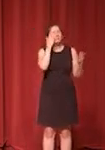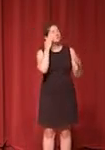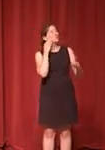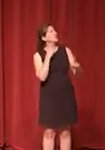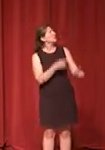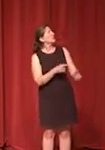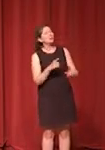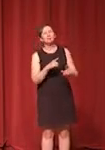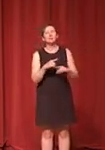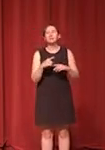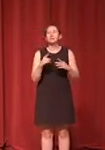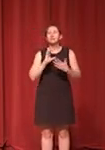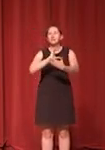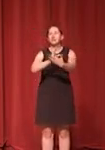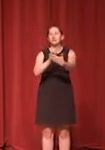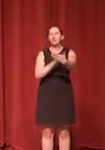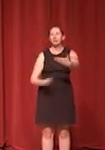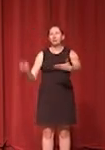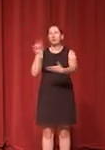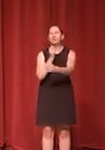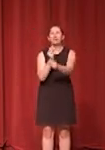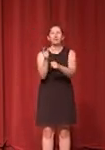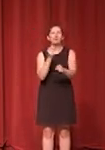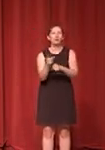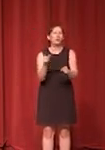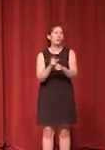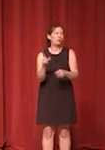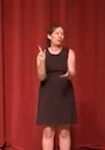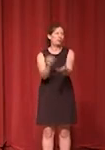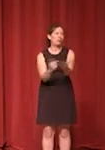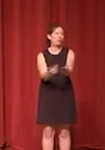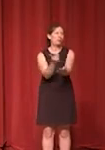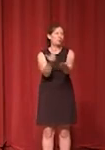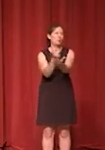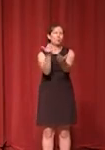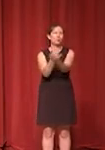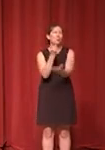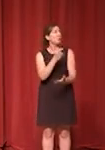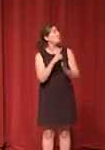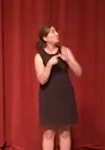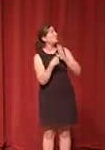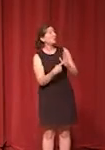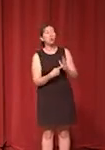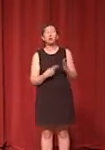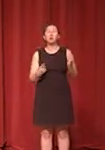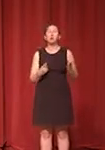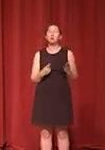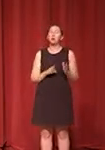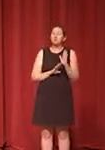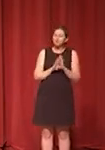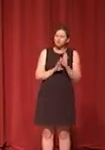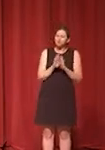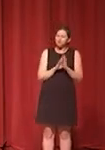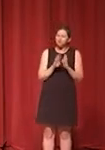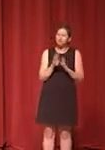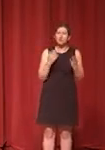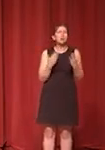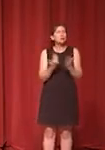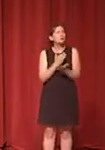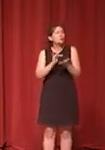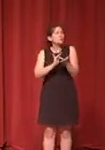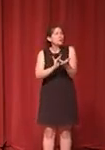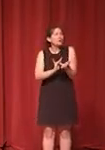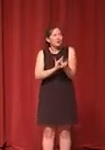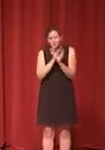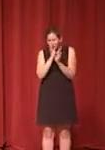out every year. It shows that there's a lot of medications in the pipeline, which is exciting. So all these dots represent different types